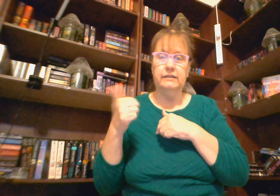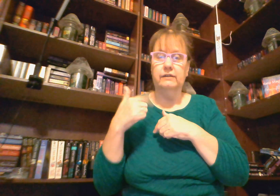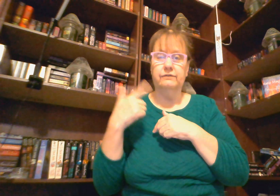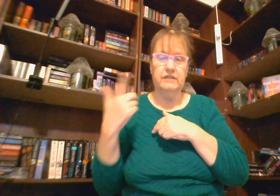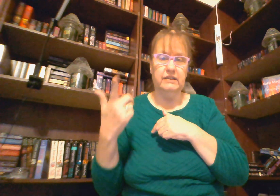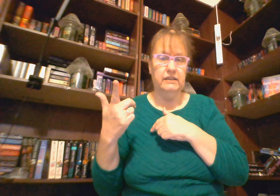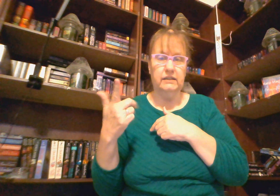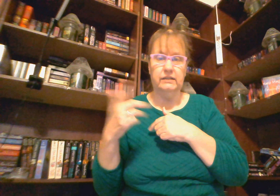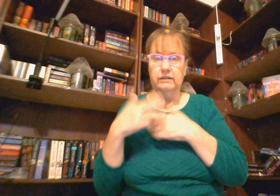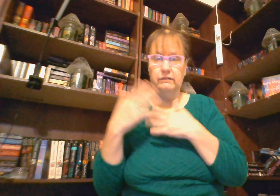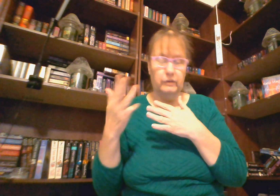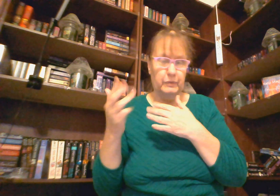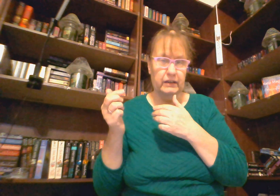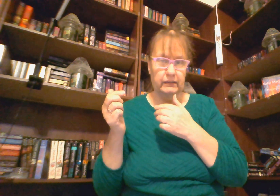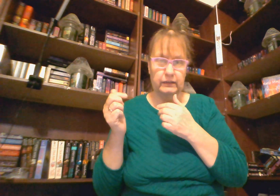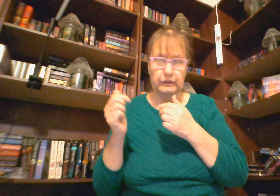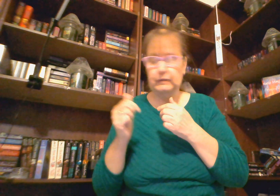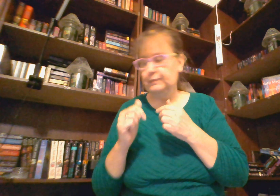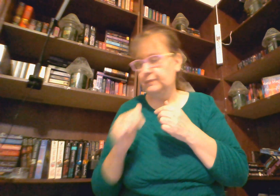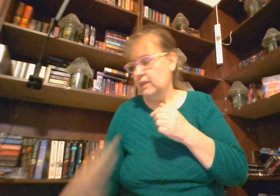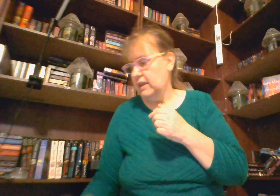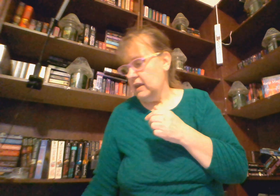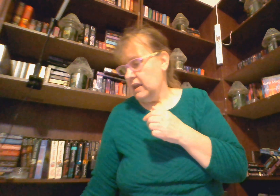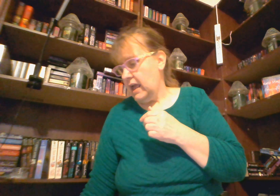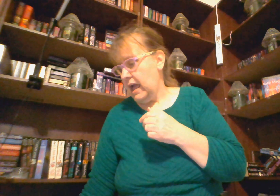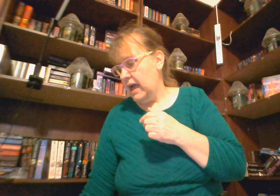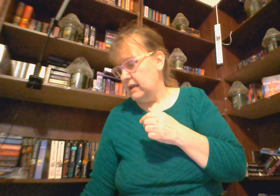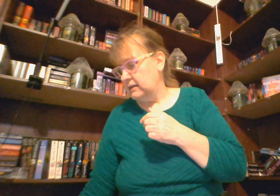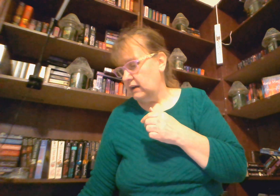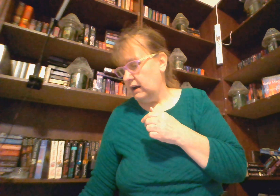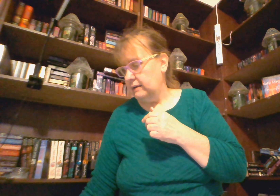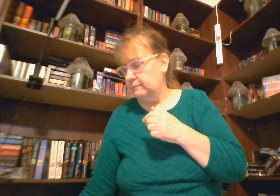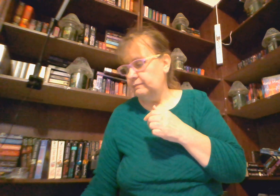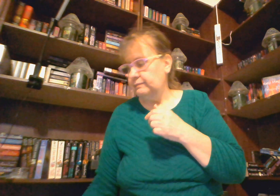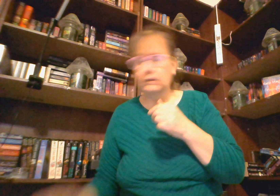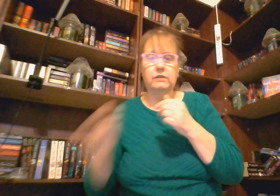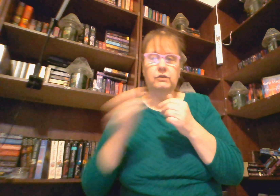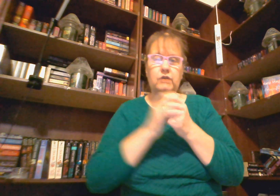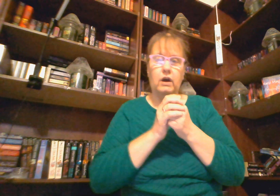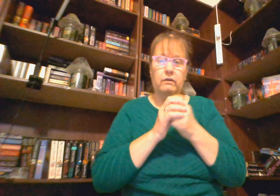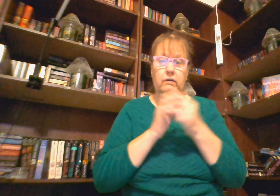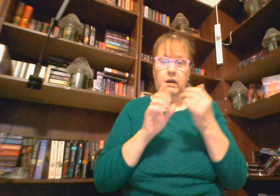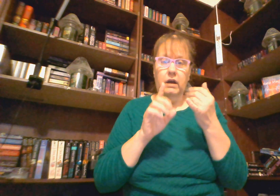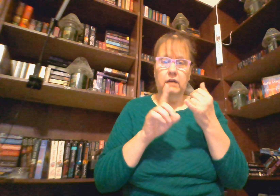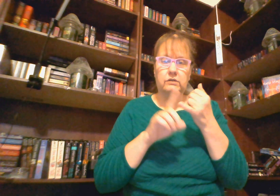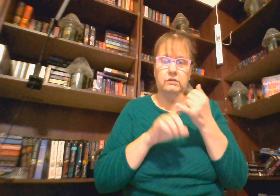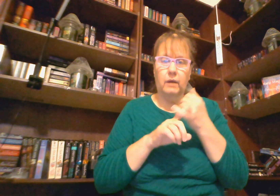know. Francine doesn't know. Nobody else knows. And so